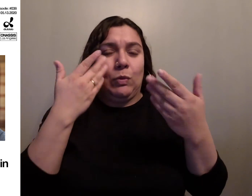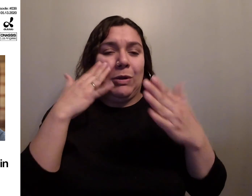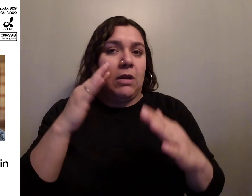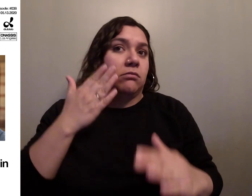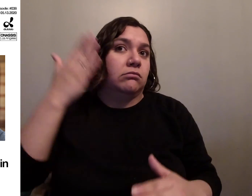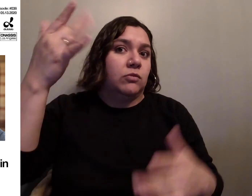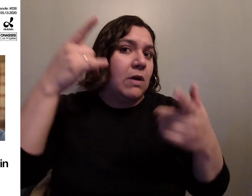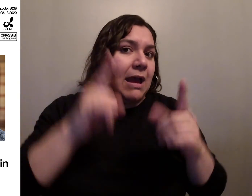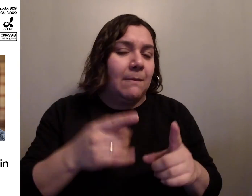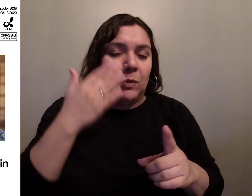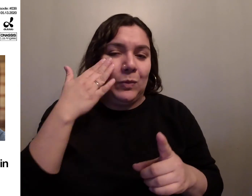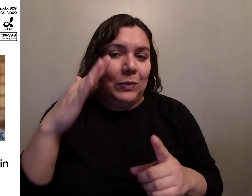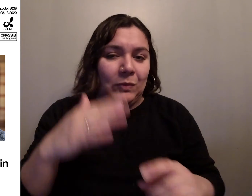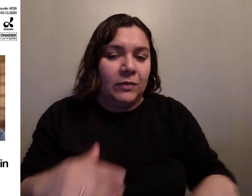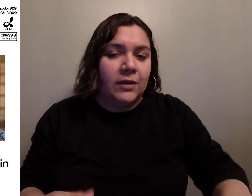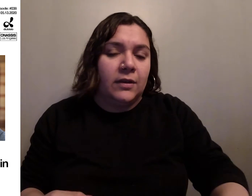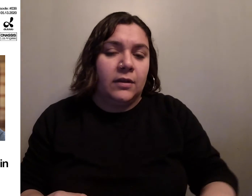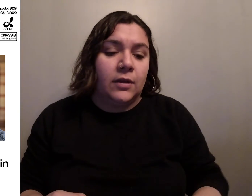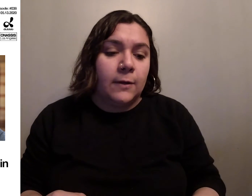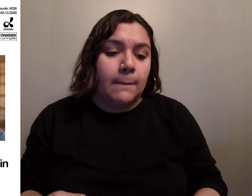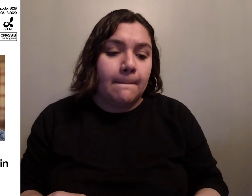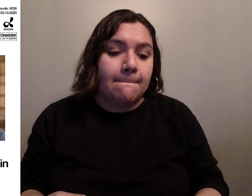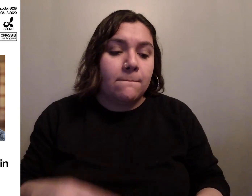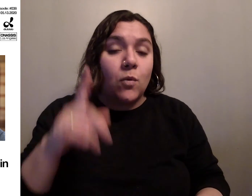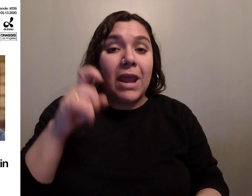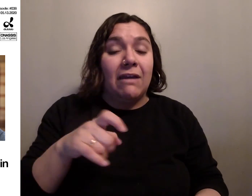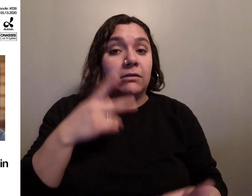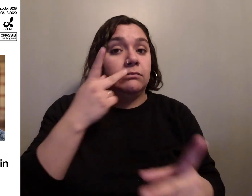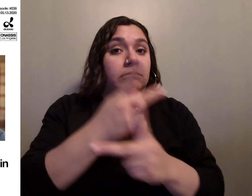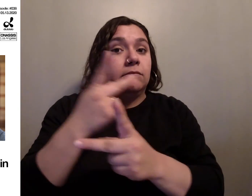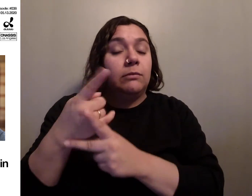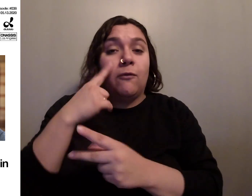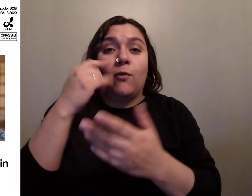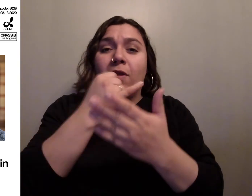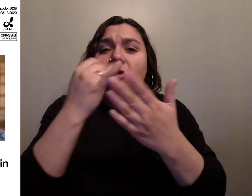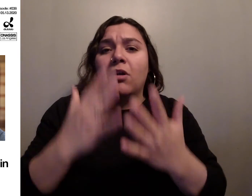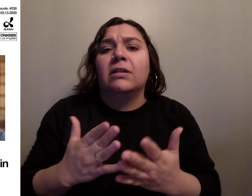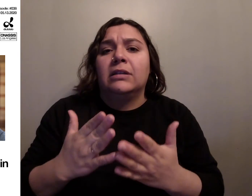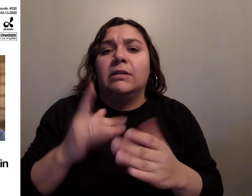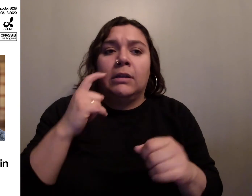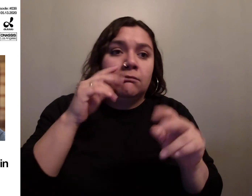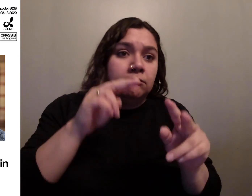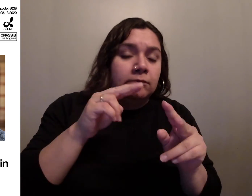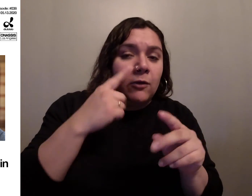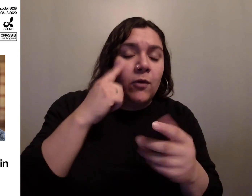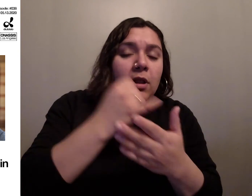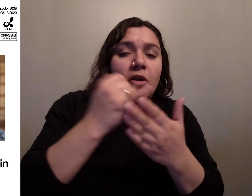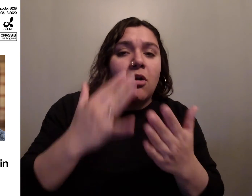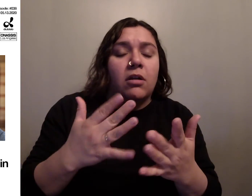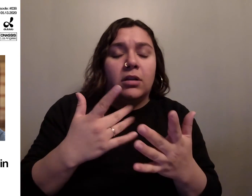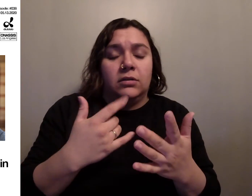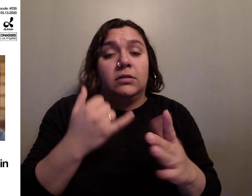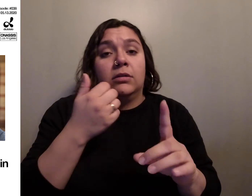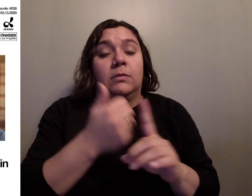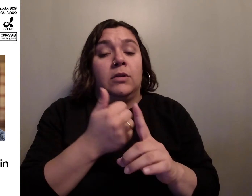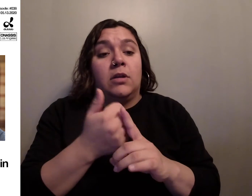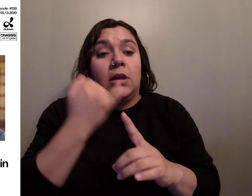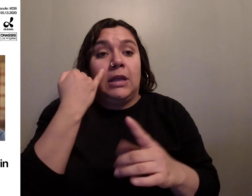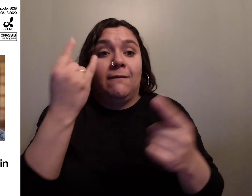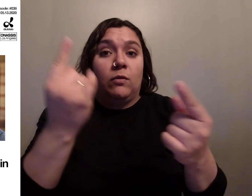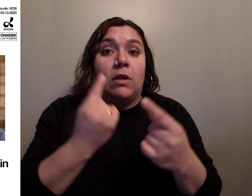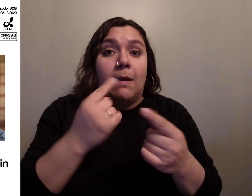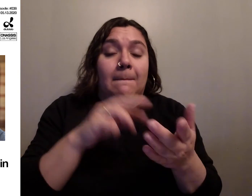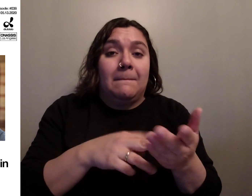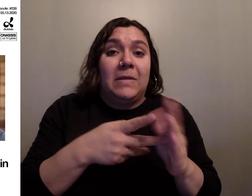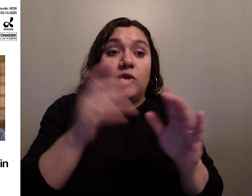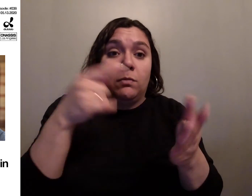don't know what the autumn is going to hold for us all. And we have to look after those artists too, and can't make